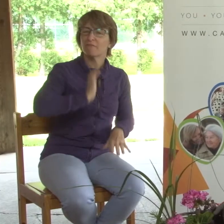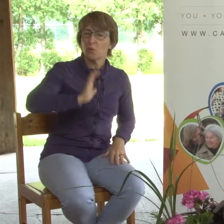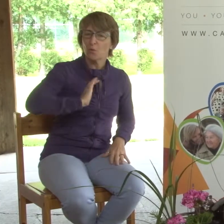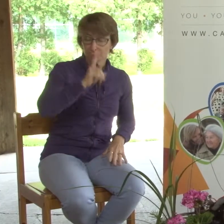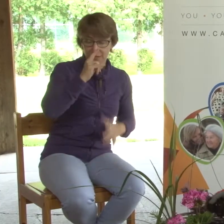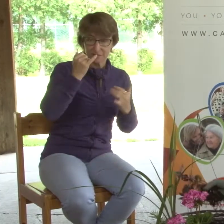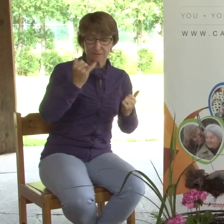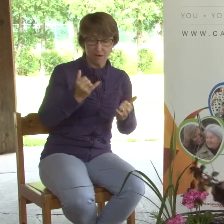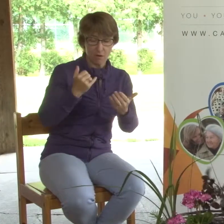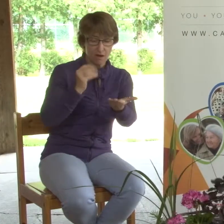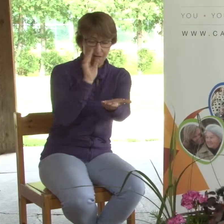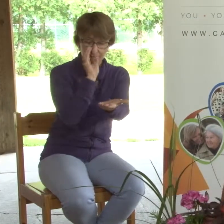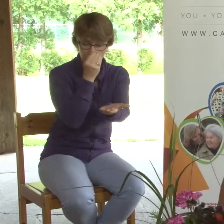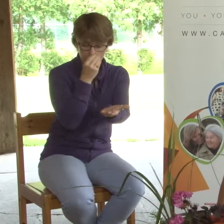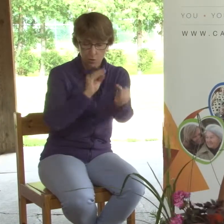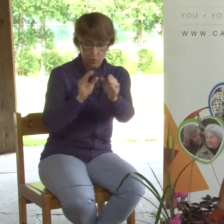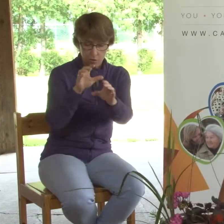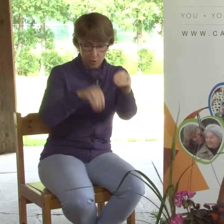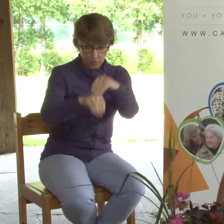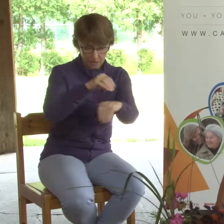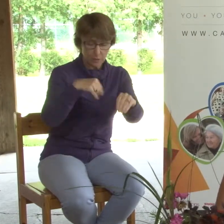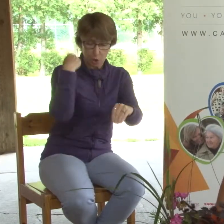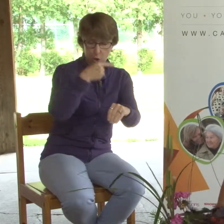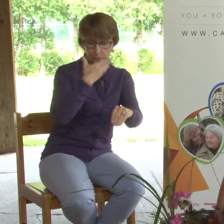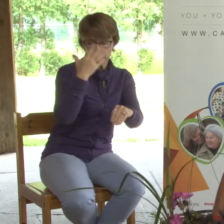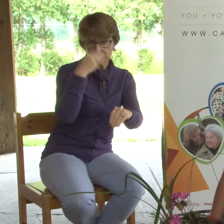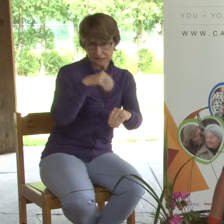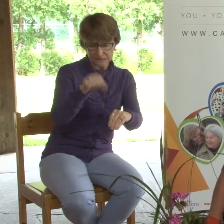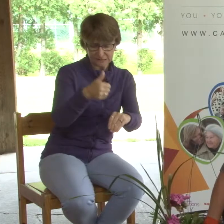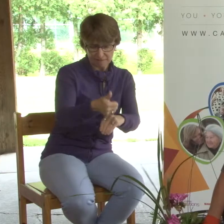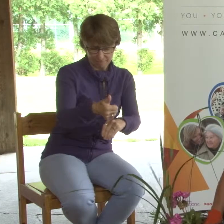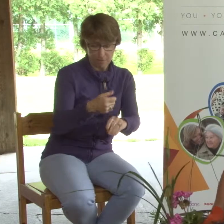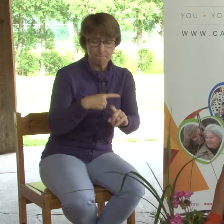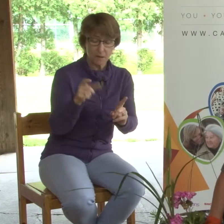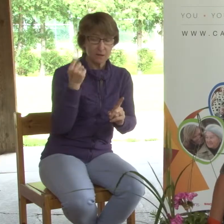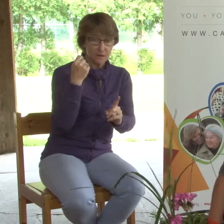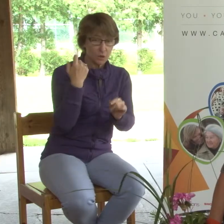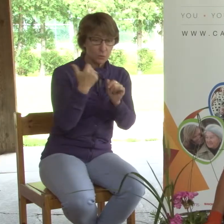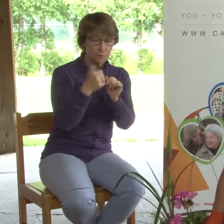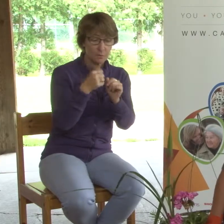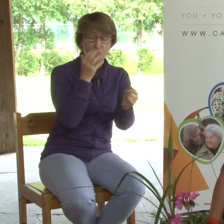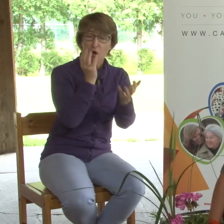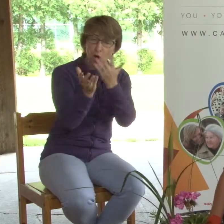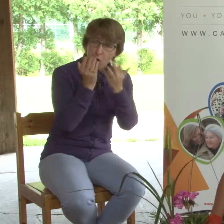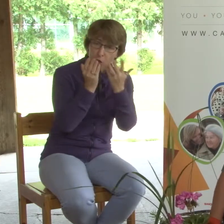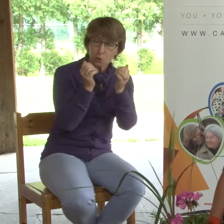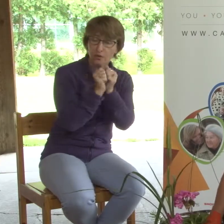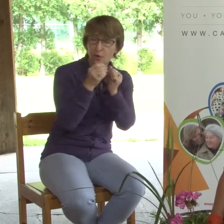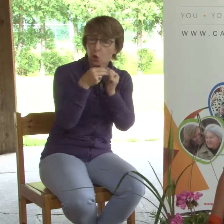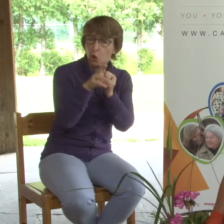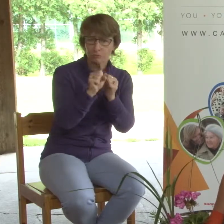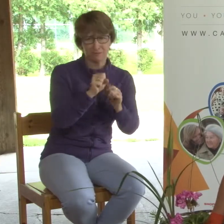have a floral arrangement that will look pretty, but remember the color in these herbs